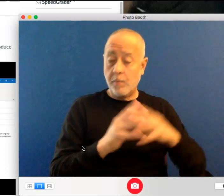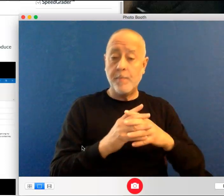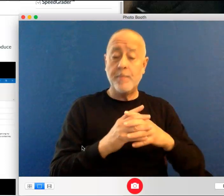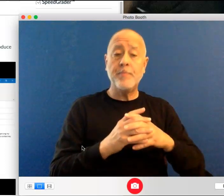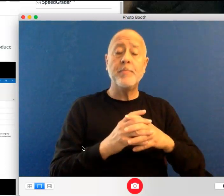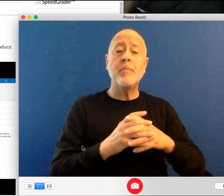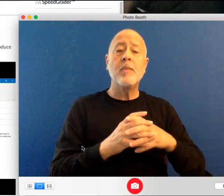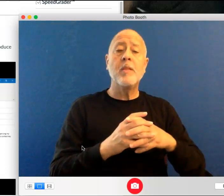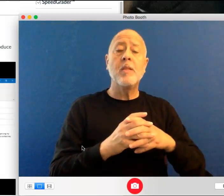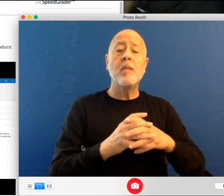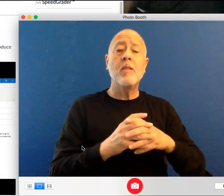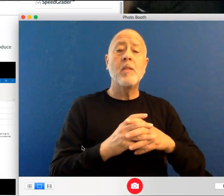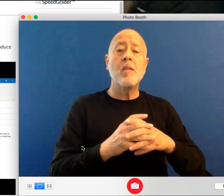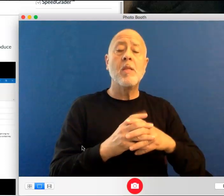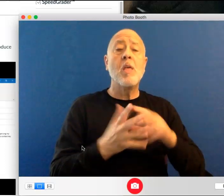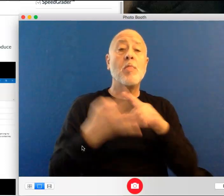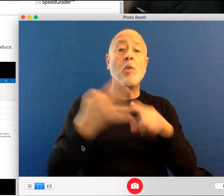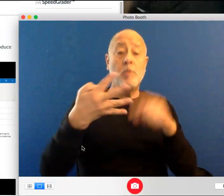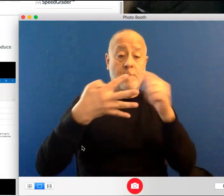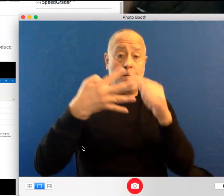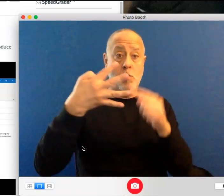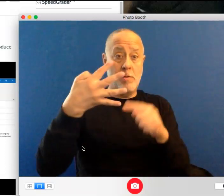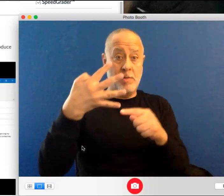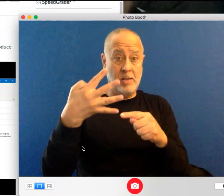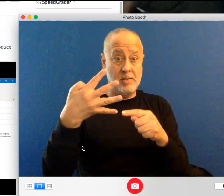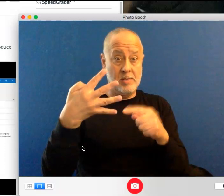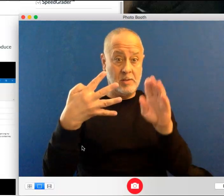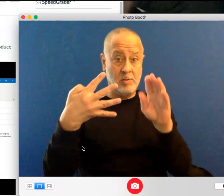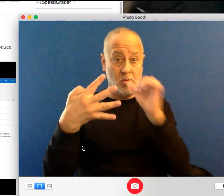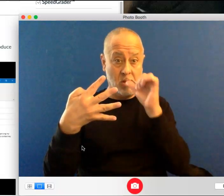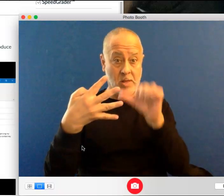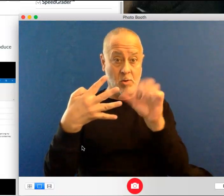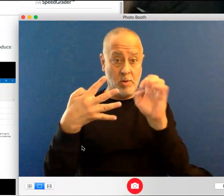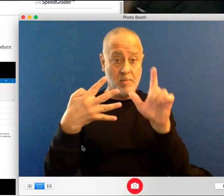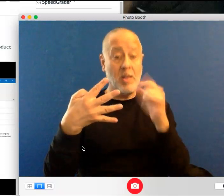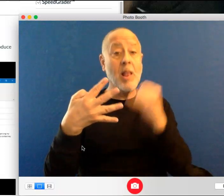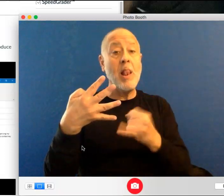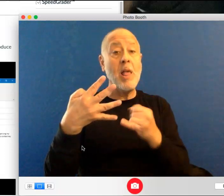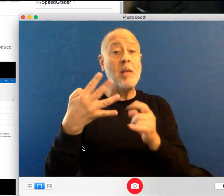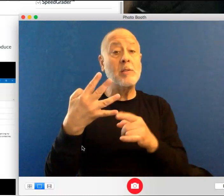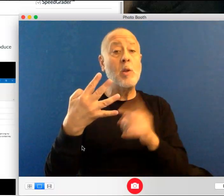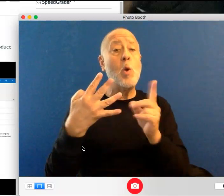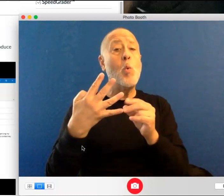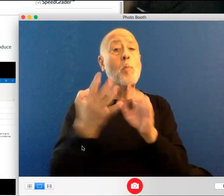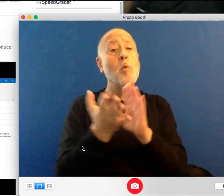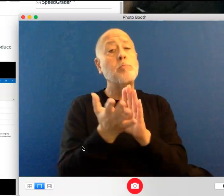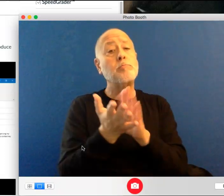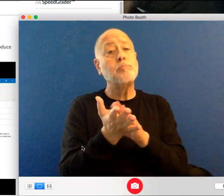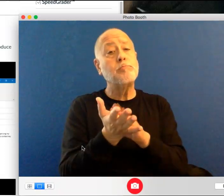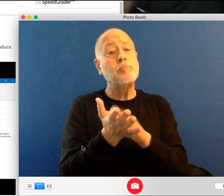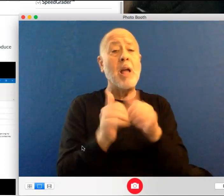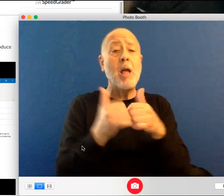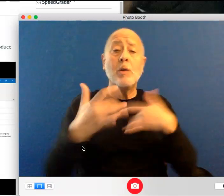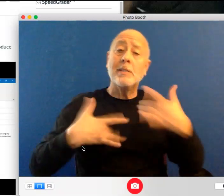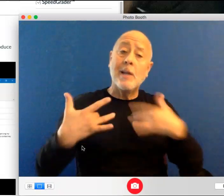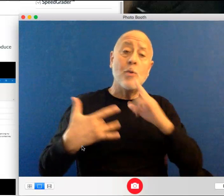Okay, and those are the 4 main things I'm looking for. The last thing you want to add is you can add one more compliment to remind them how excited